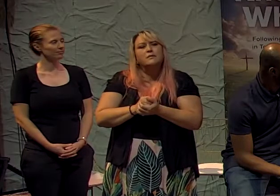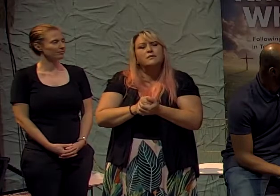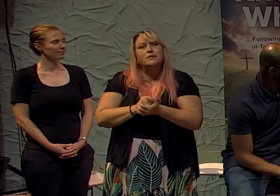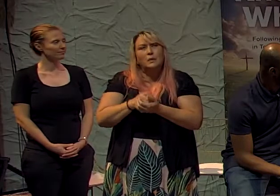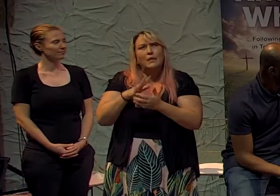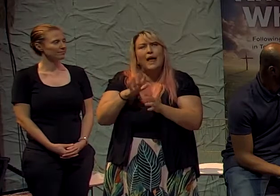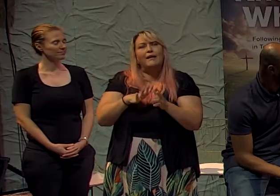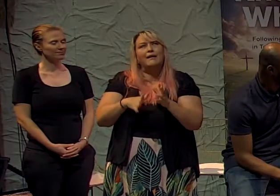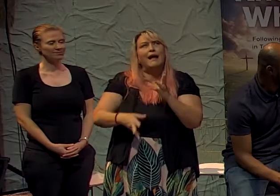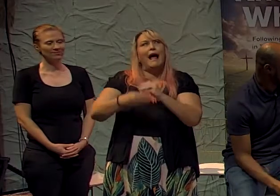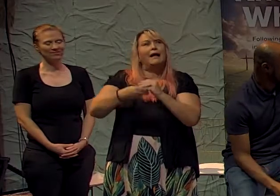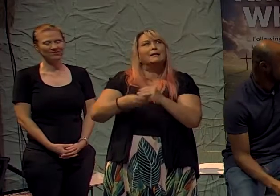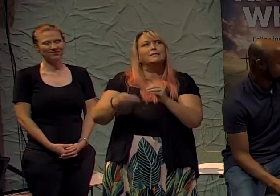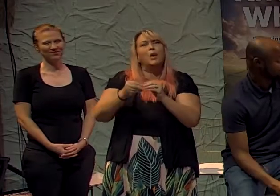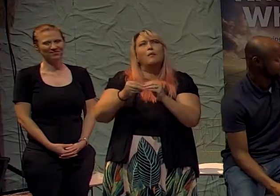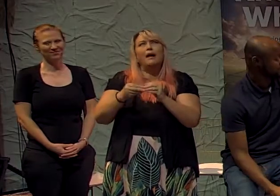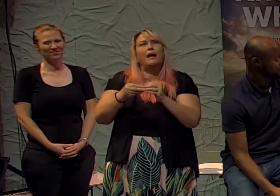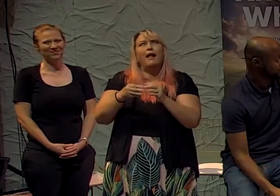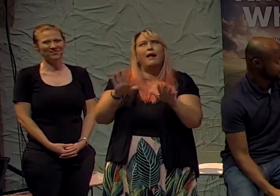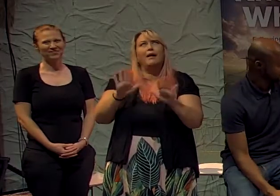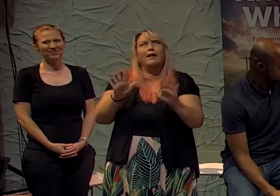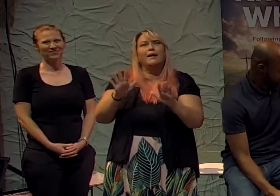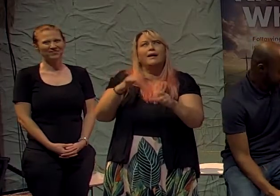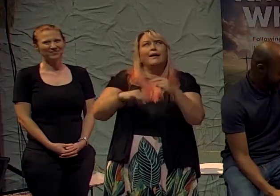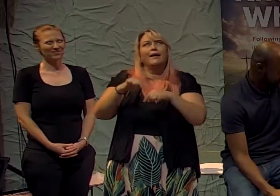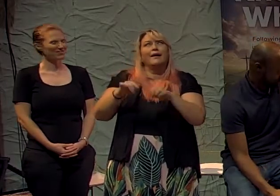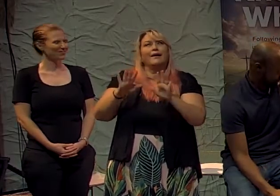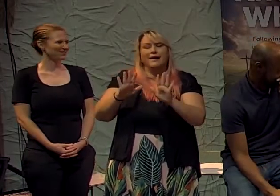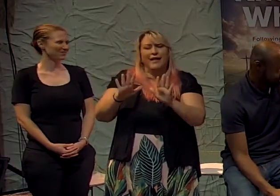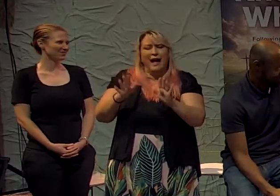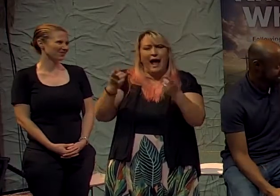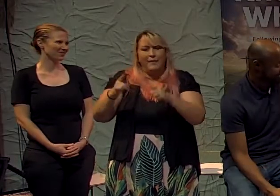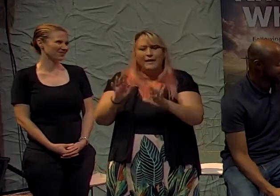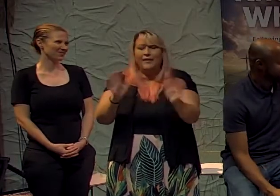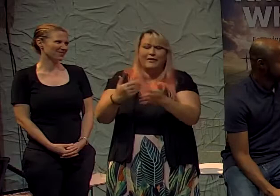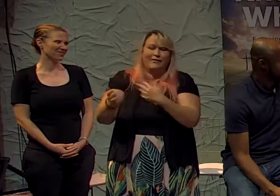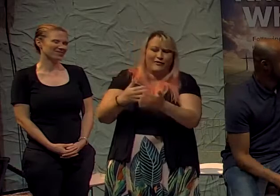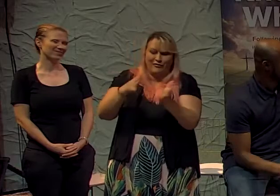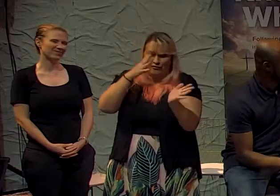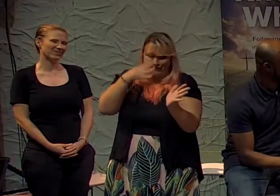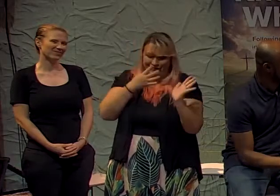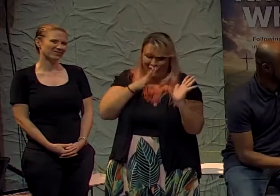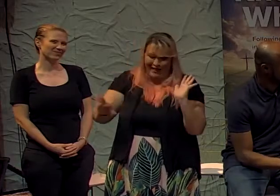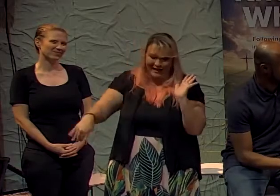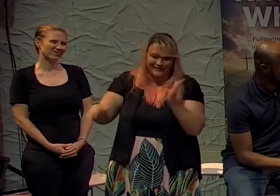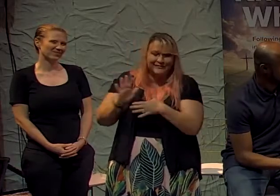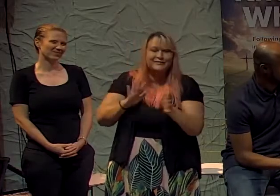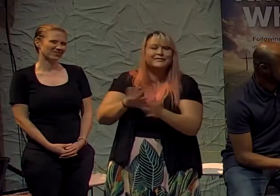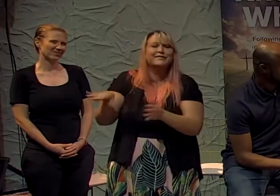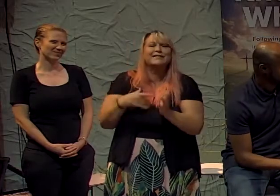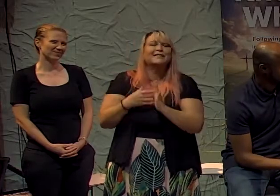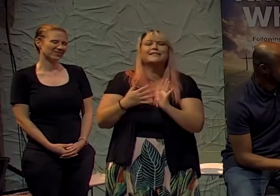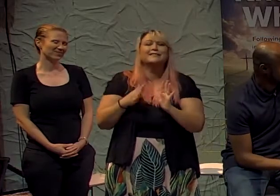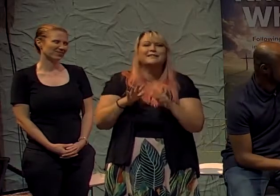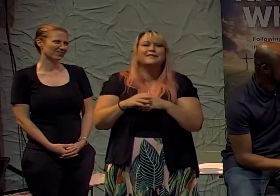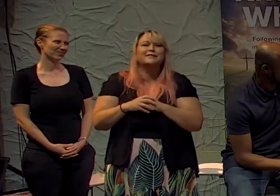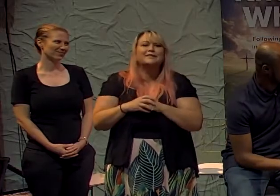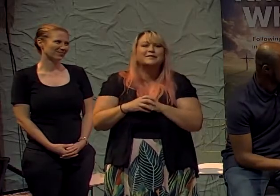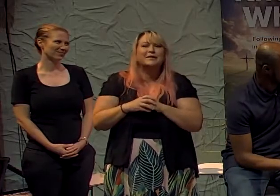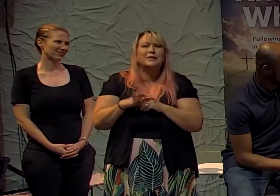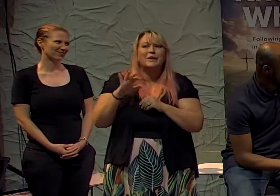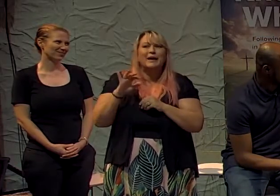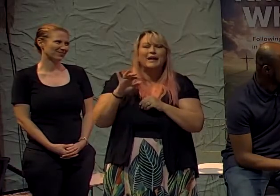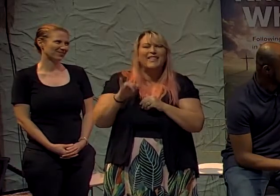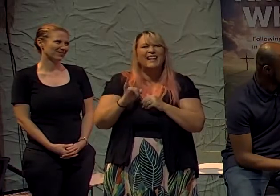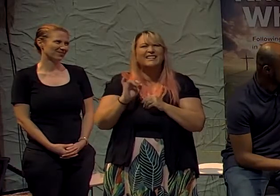that goes into so much else, but I won't even get into what happened the other. Okay, forget it. Anyway, so bottom line is that was almost like,